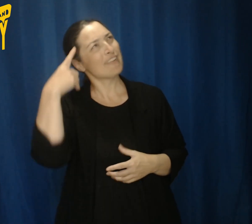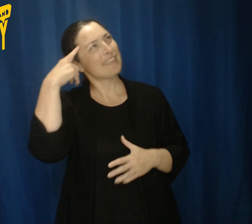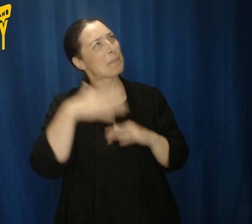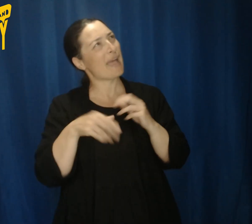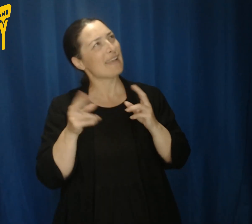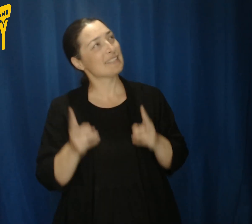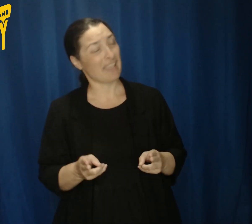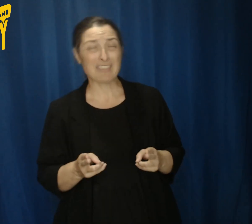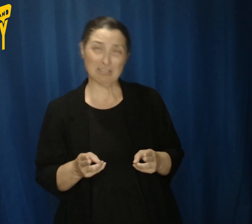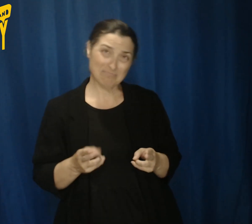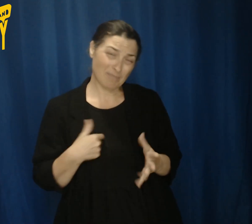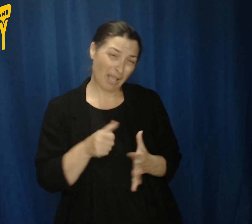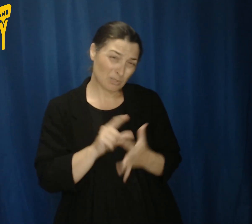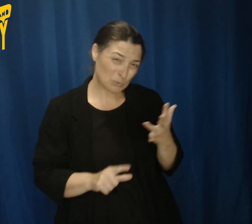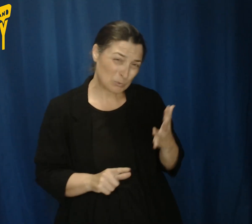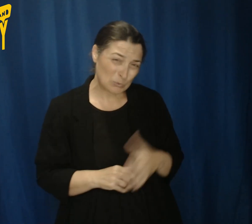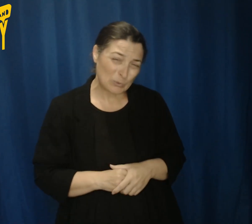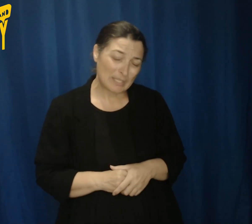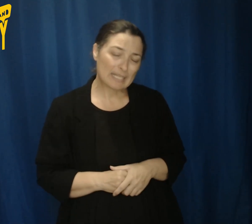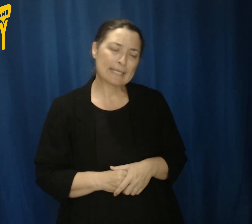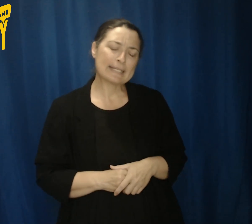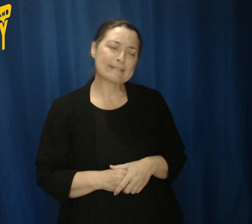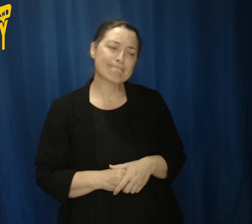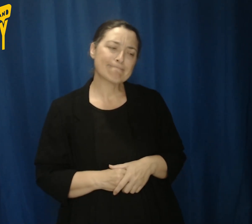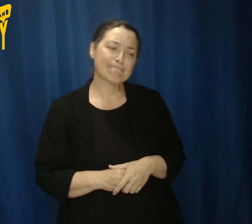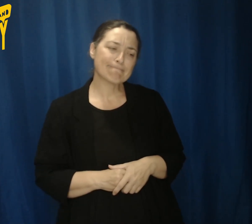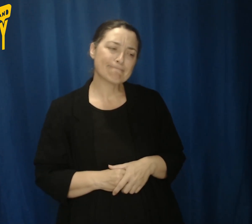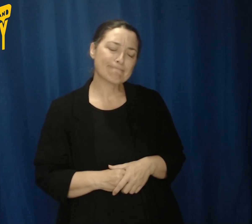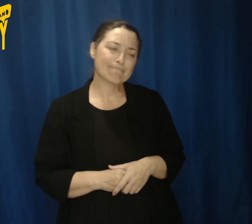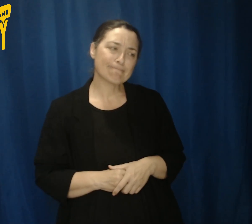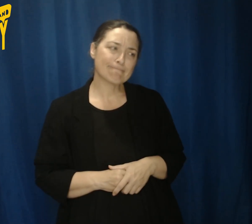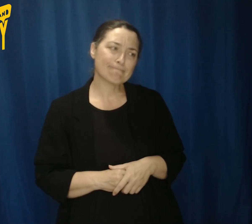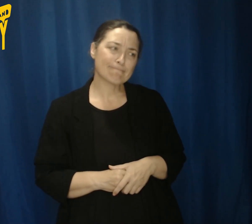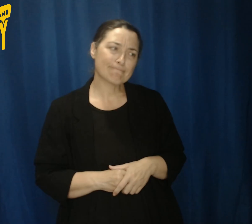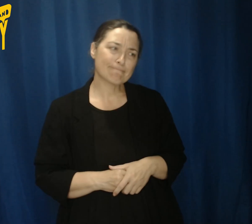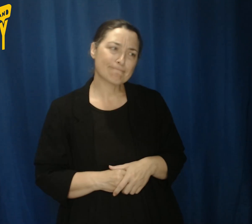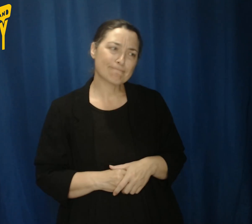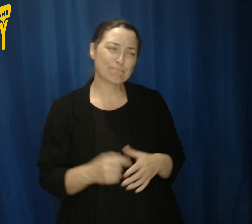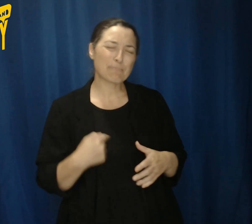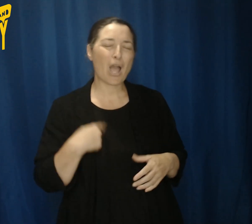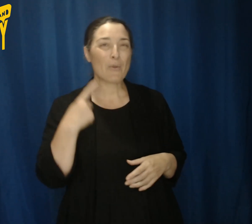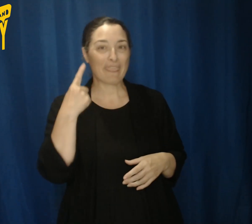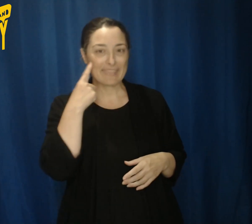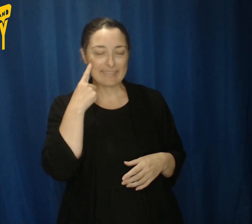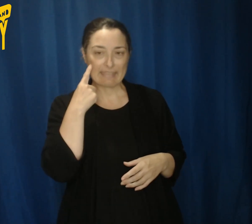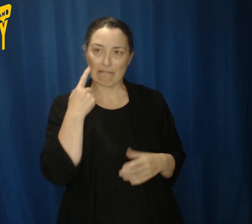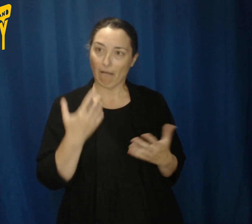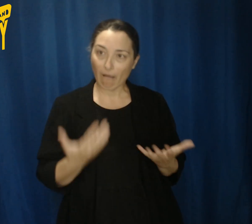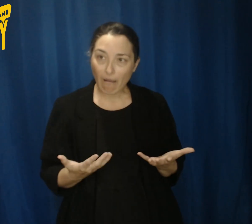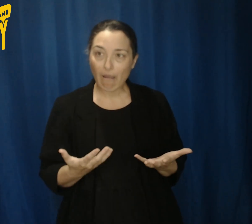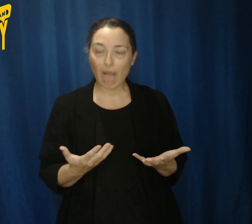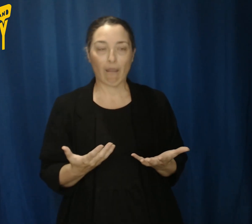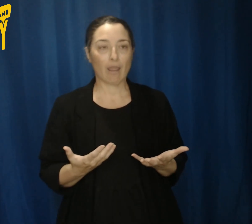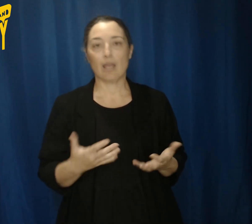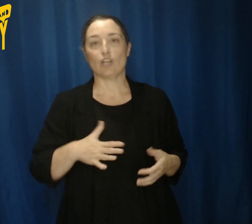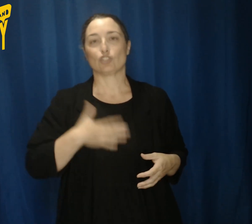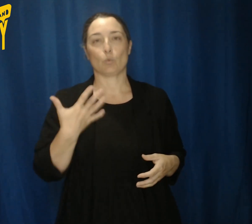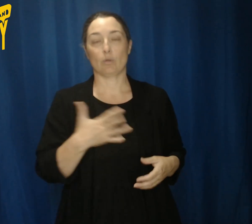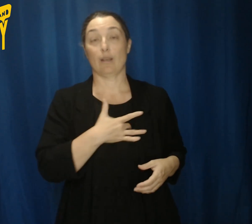but I was sort of thinking selfishly about death. I was thinking, God damn it. No offense to anyone, but I'm not going to